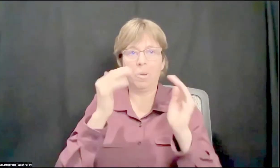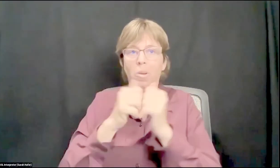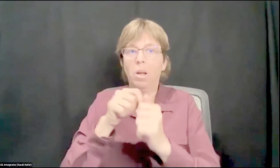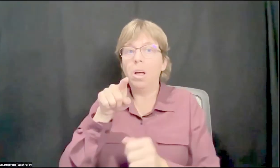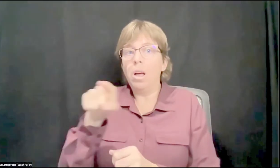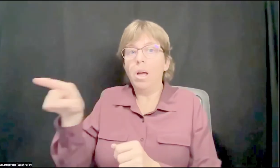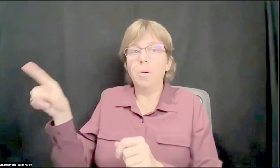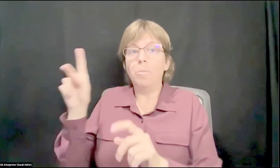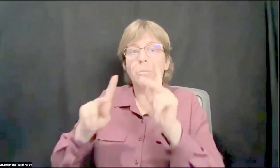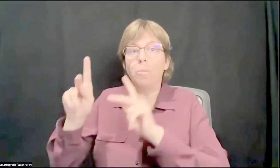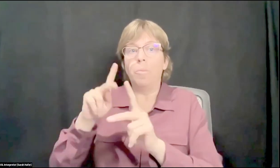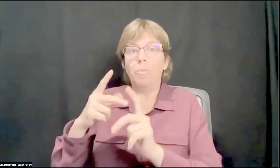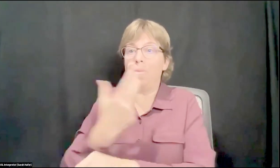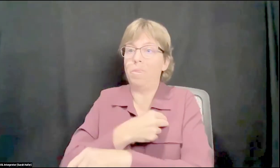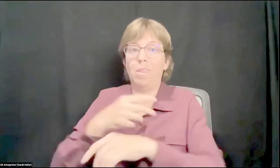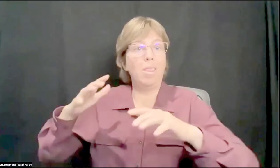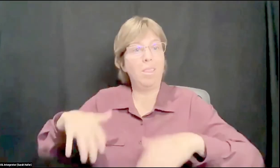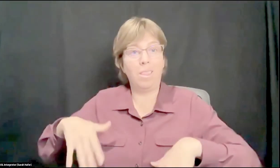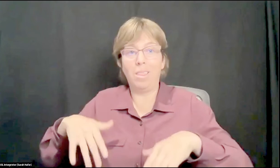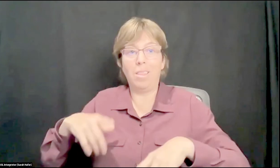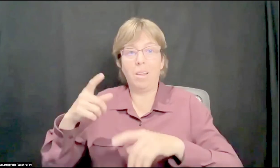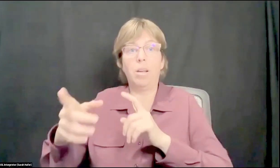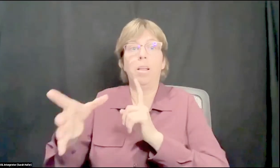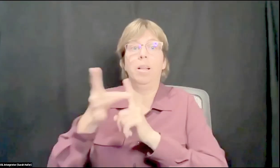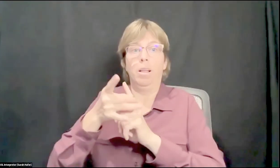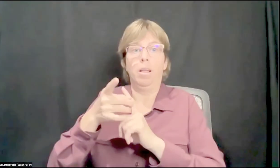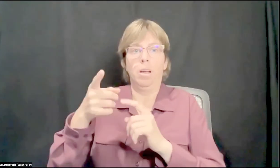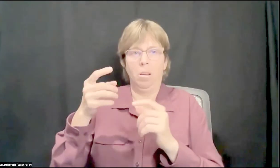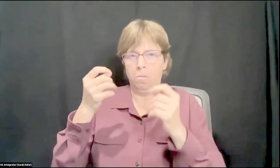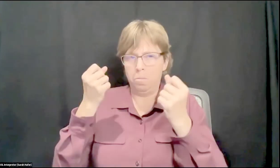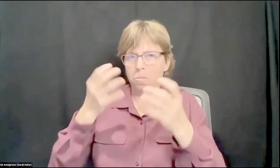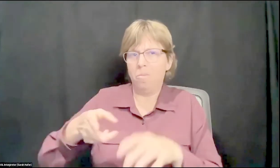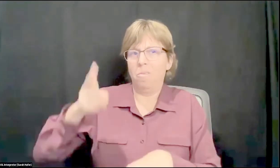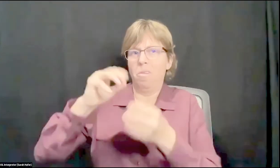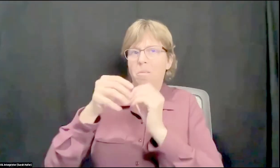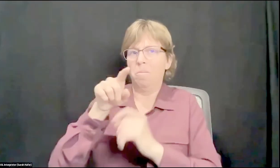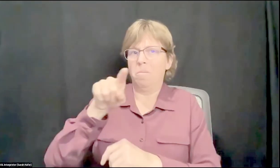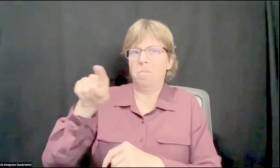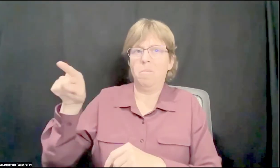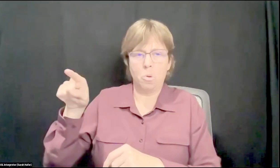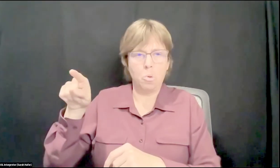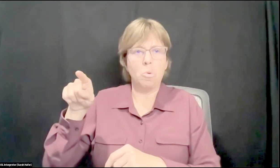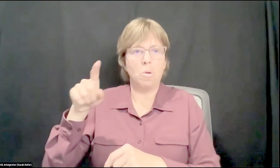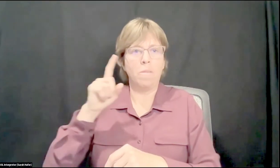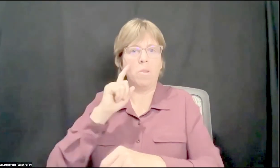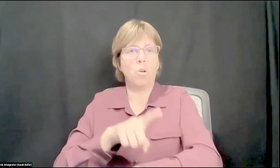the best way to prevent post-COVID or long COVID symptoms is to get vaccinated.